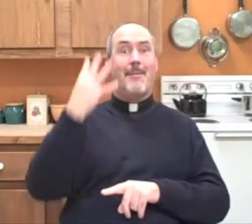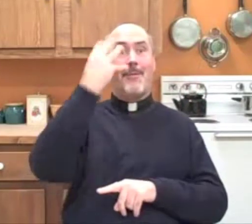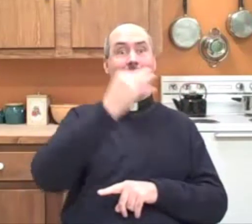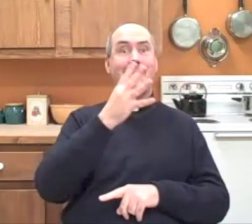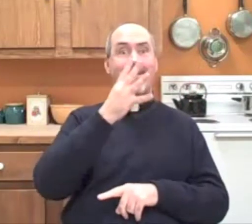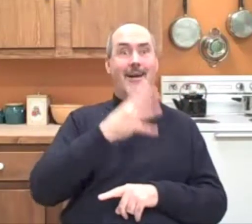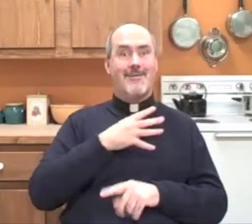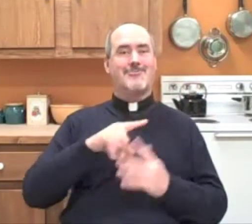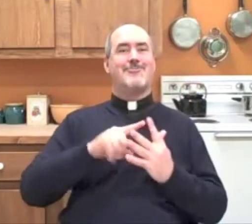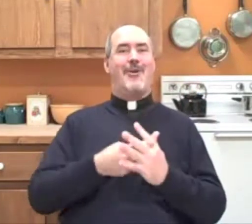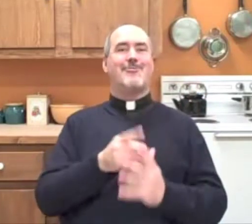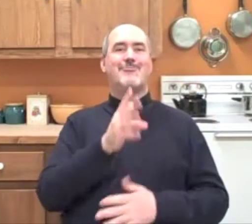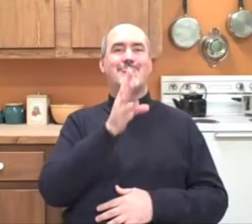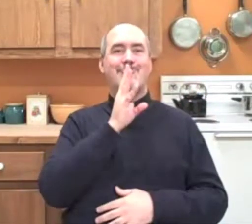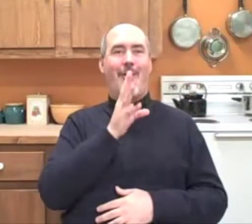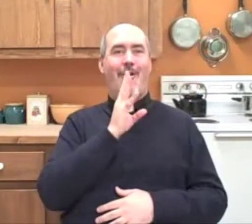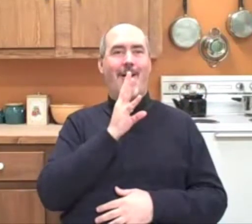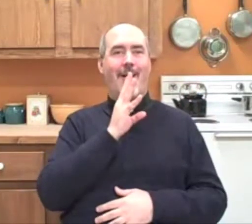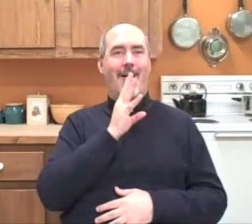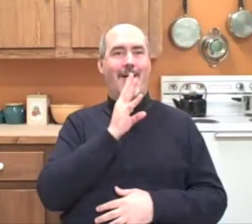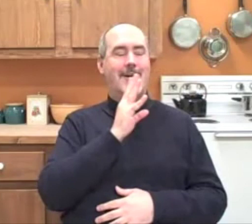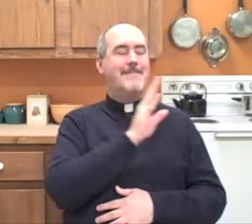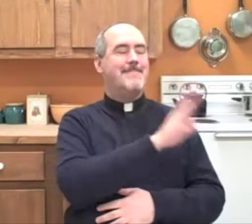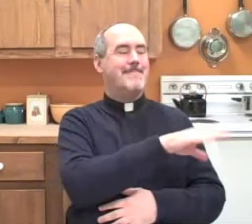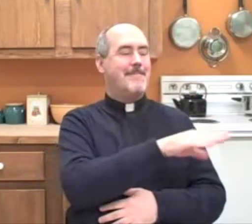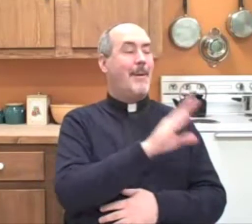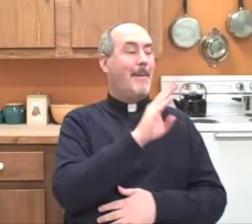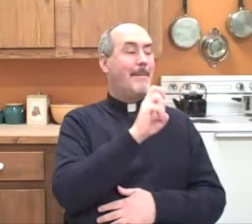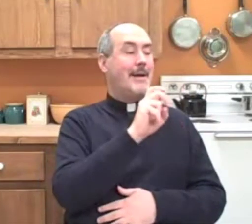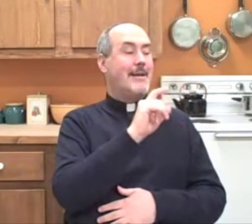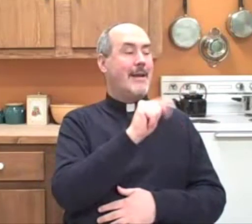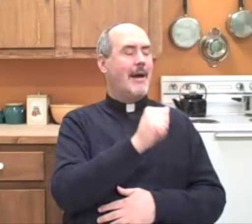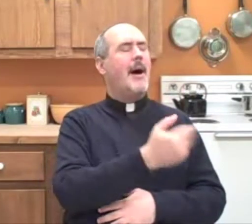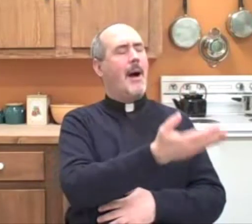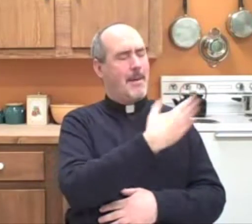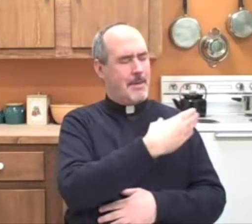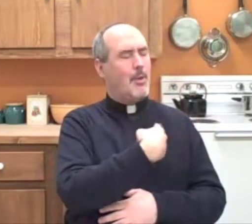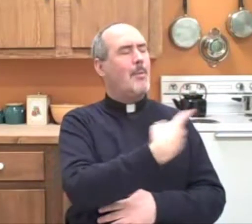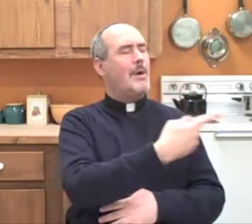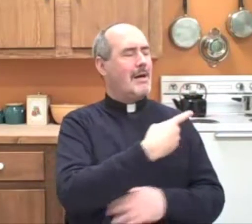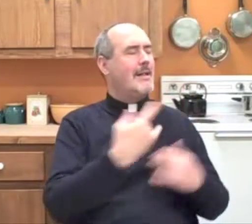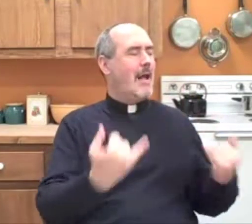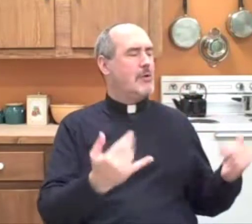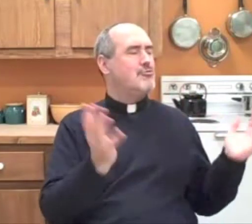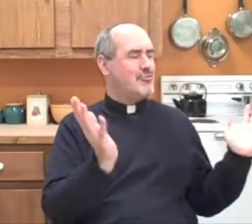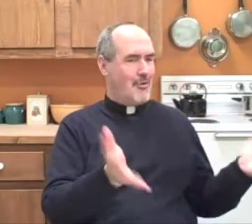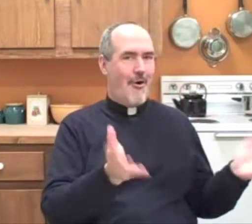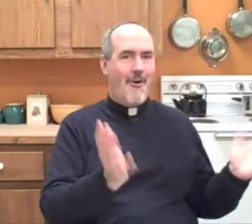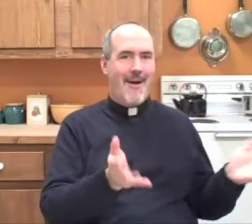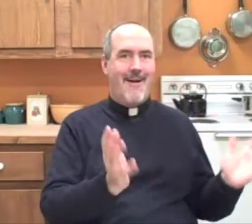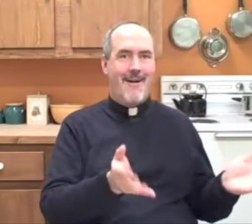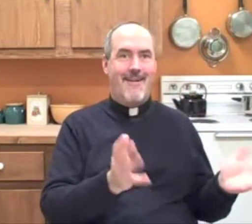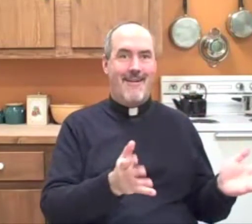month, the beautiful lady spoke and she said to Benedicta, "Come, let's talk."